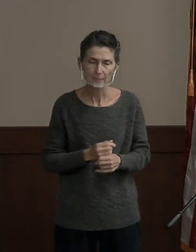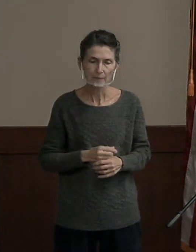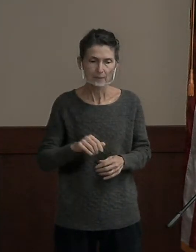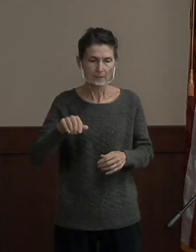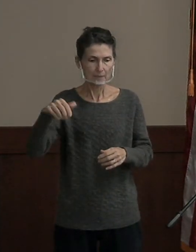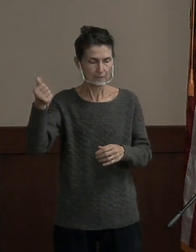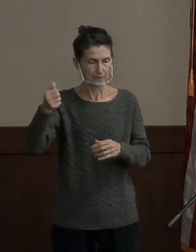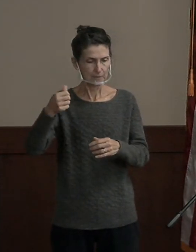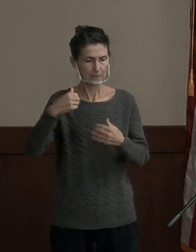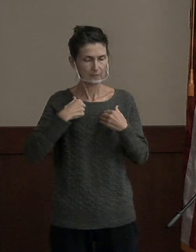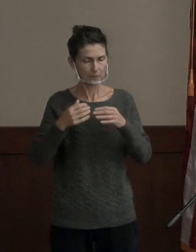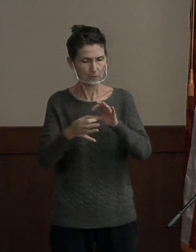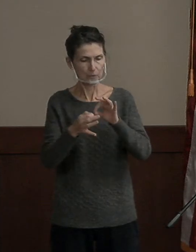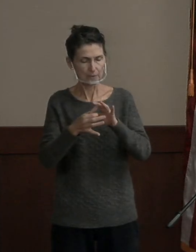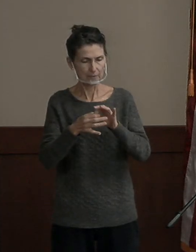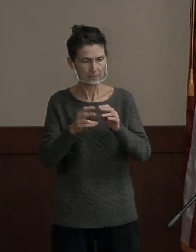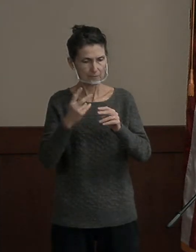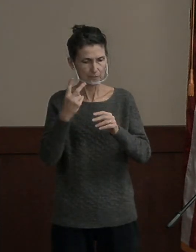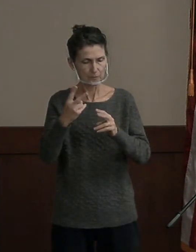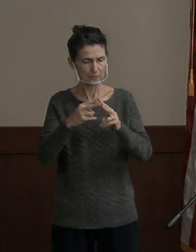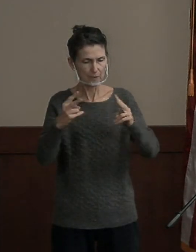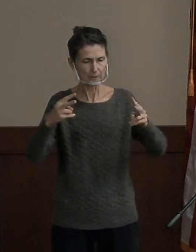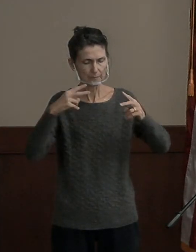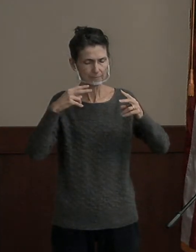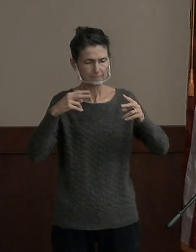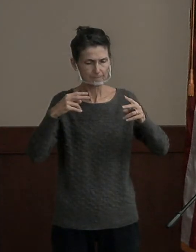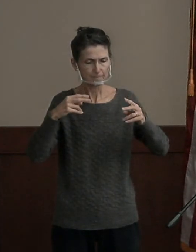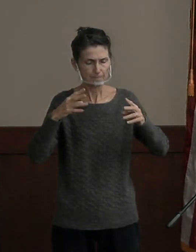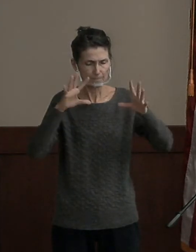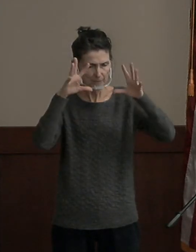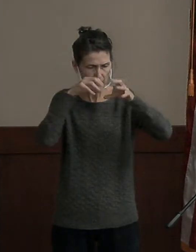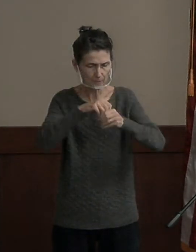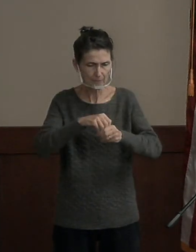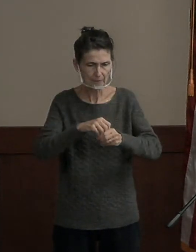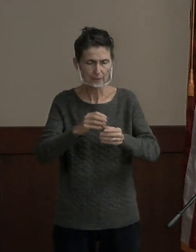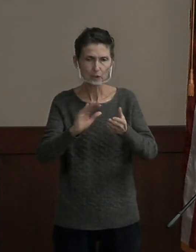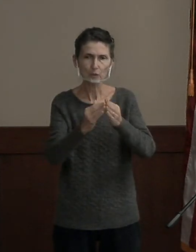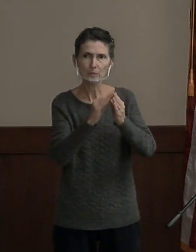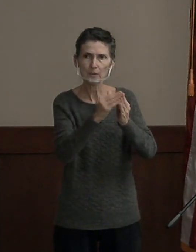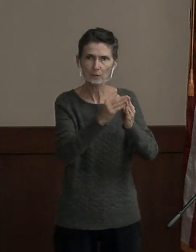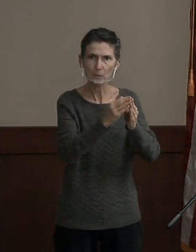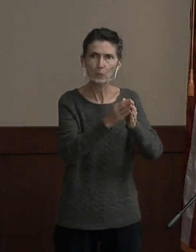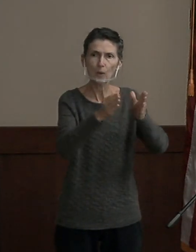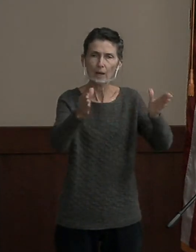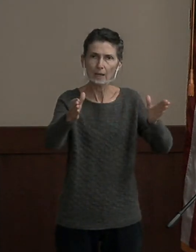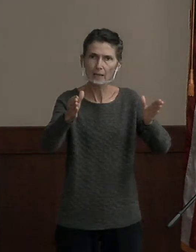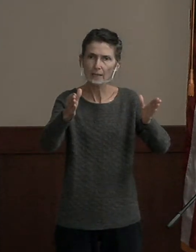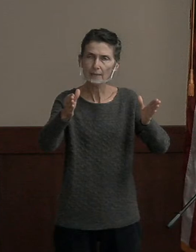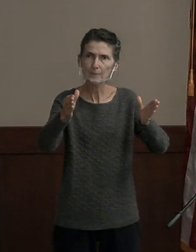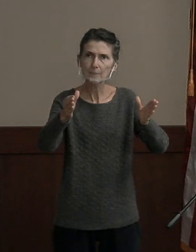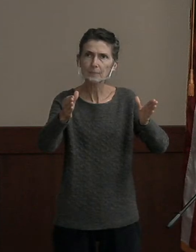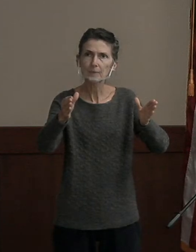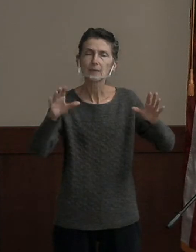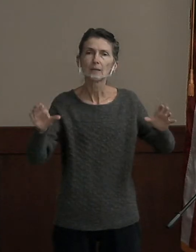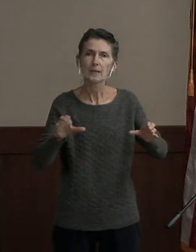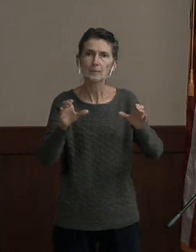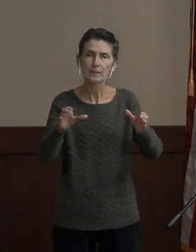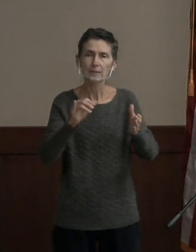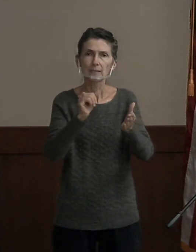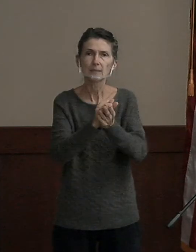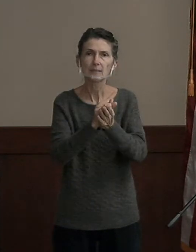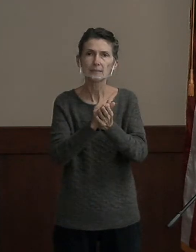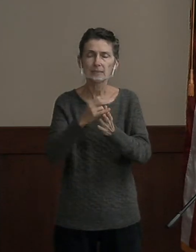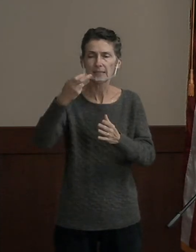coordinated two very comprehensive and community-wide campaigns. This is a Hero